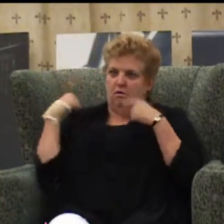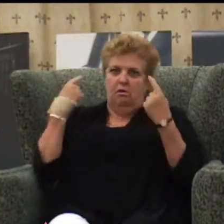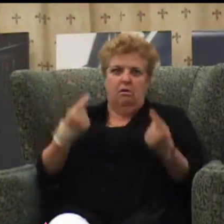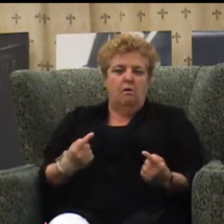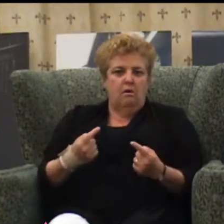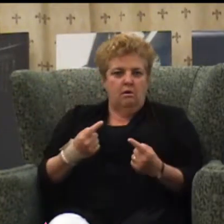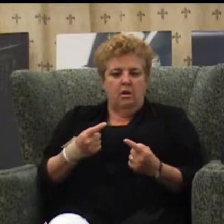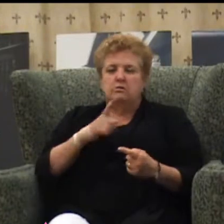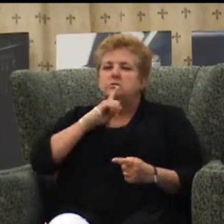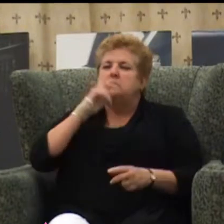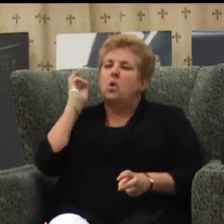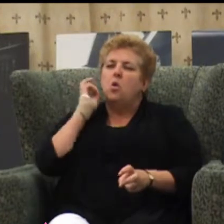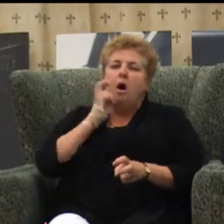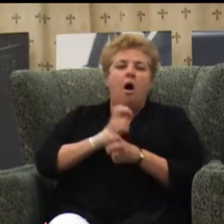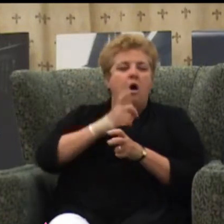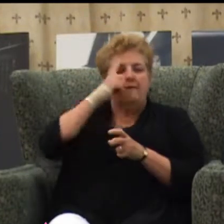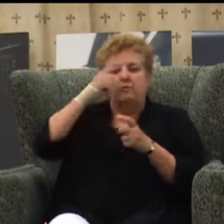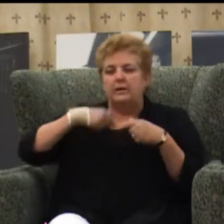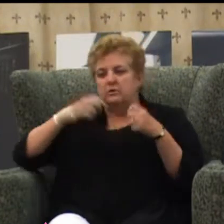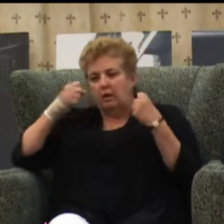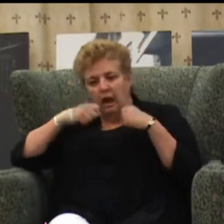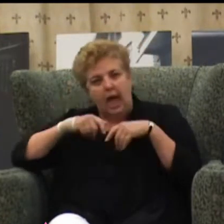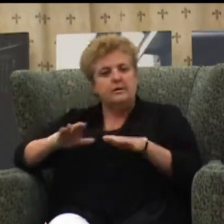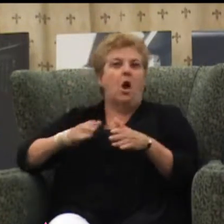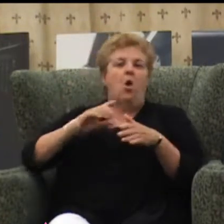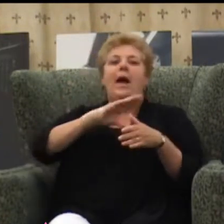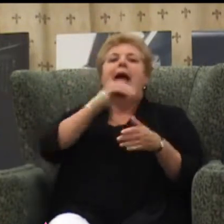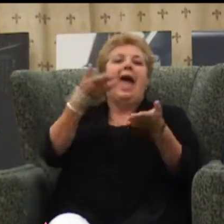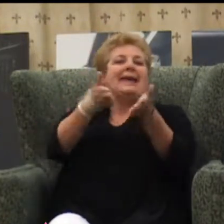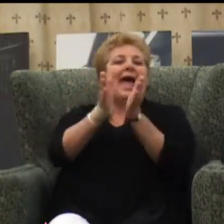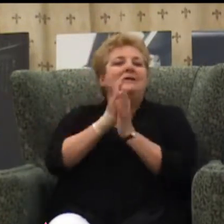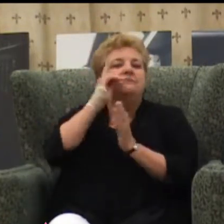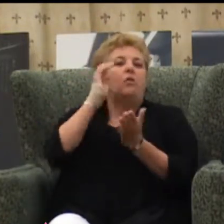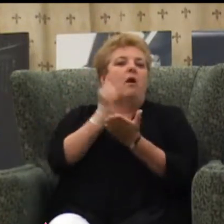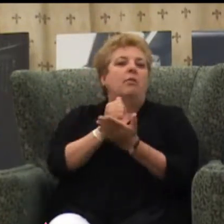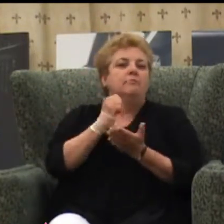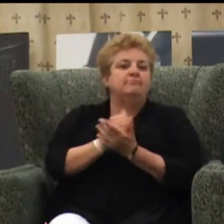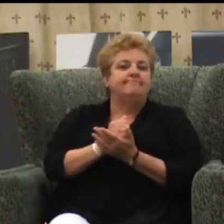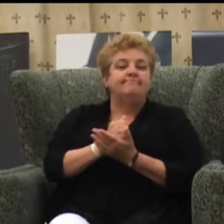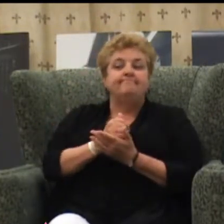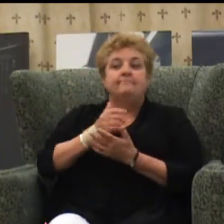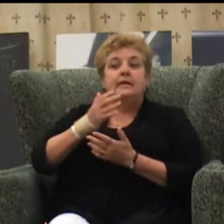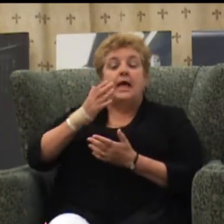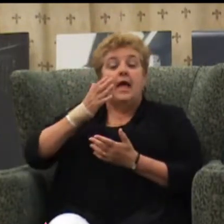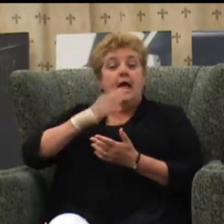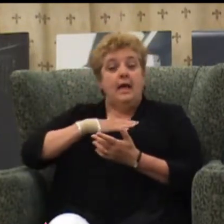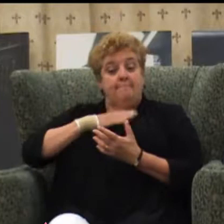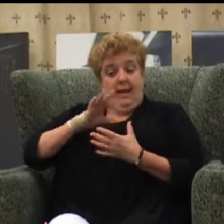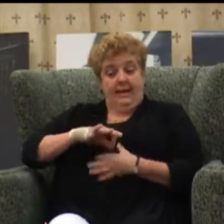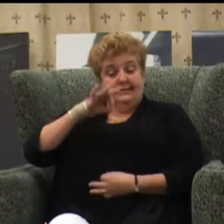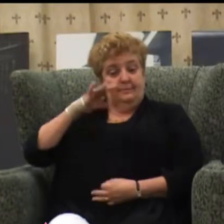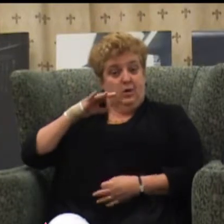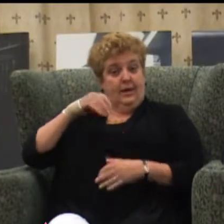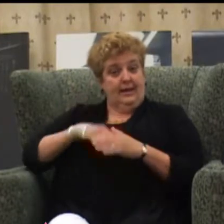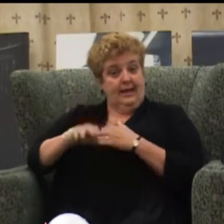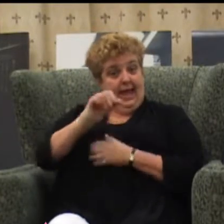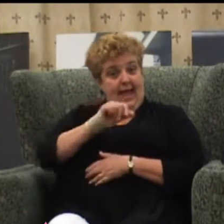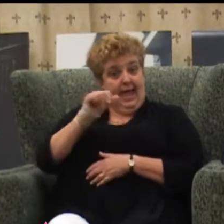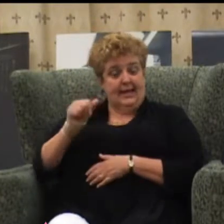control and ask for help. And my experience with Alcoholics Anonymous is that AA has done for me what I could never do for